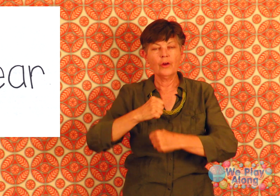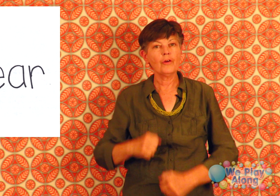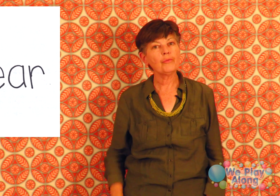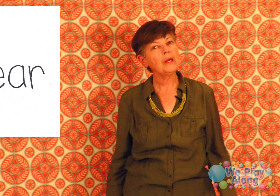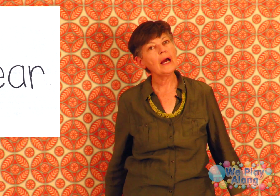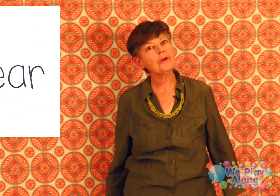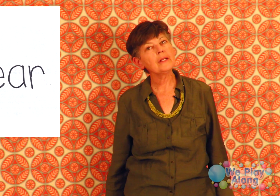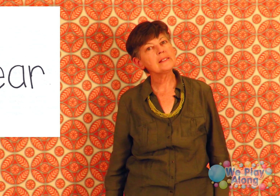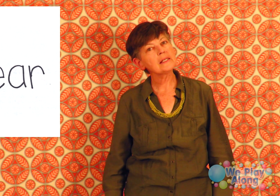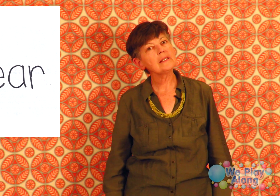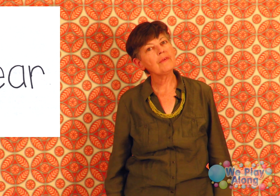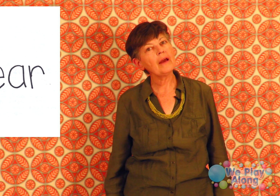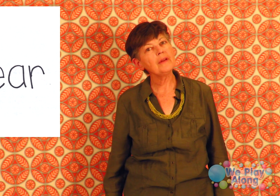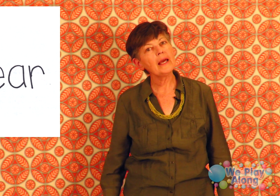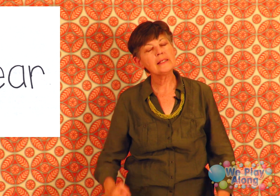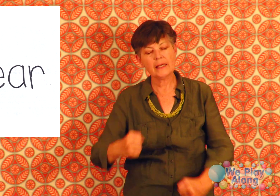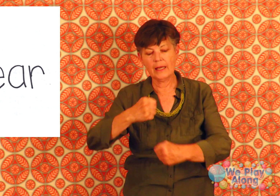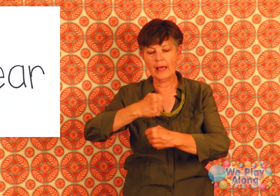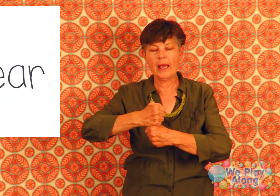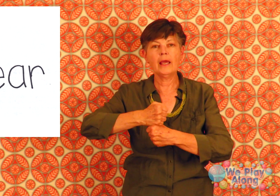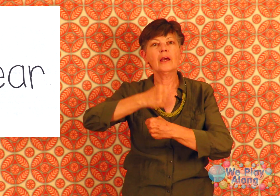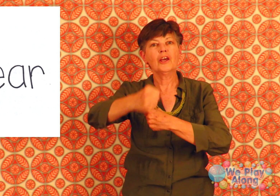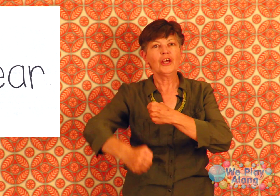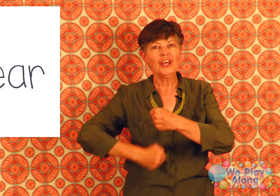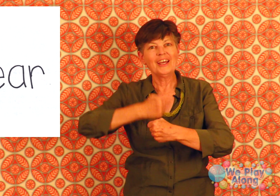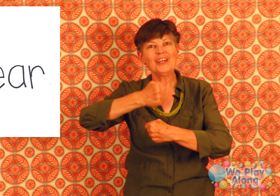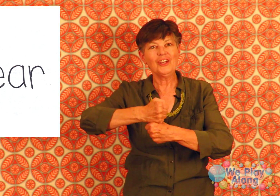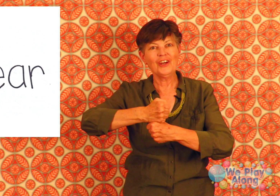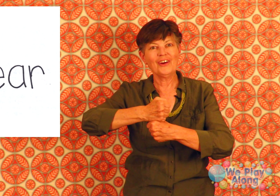are 365 days in a year.